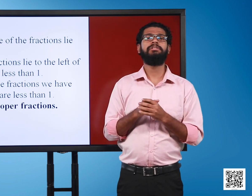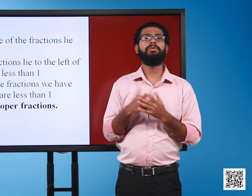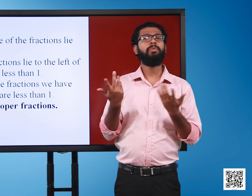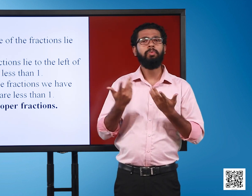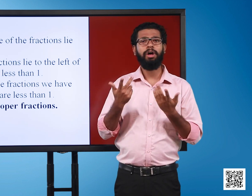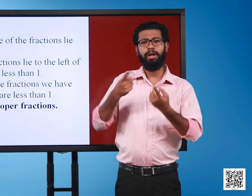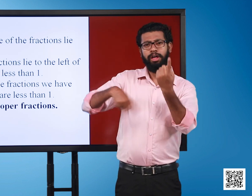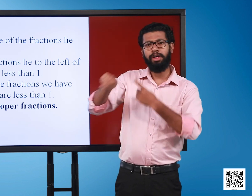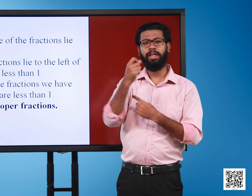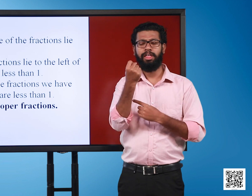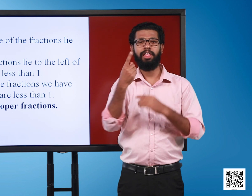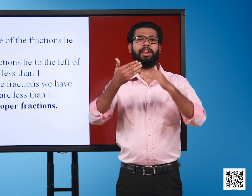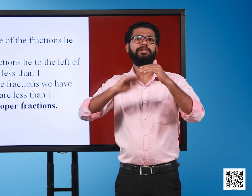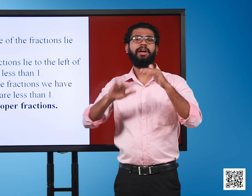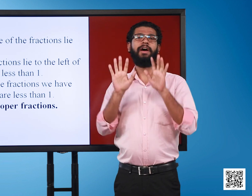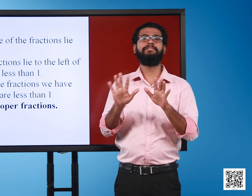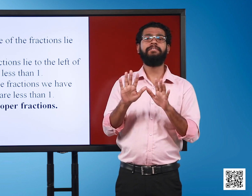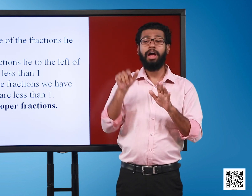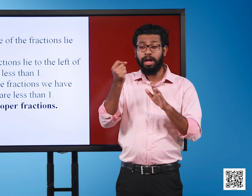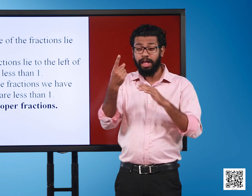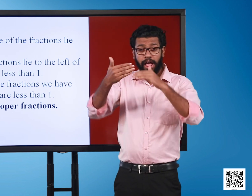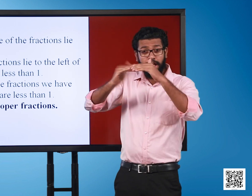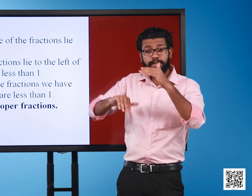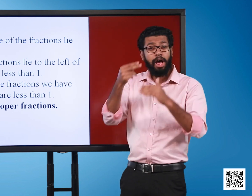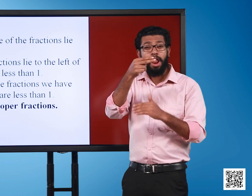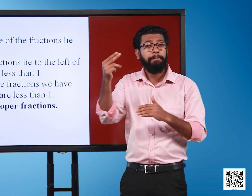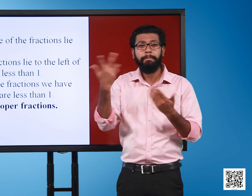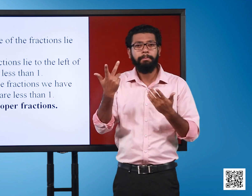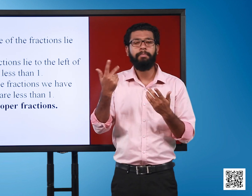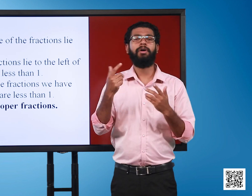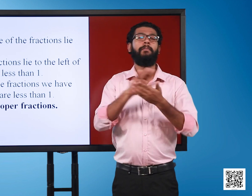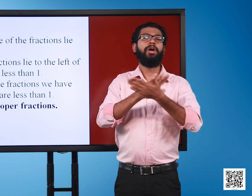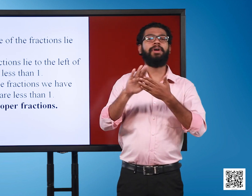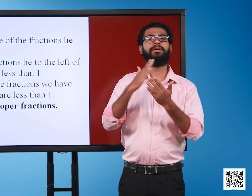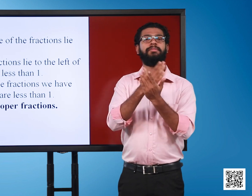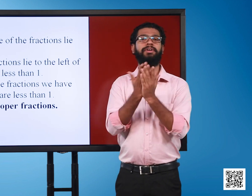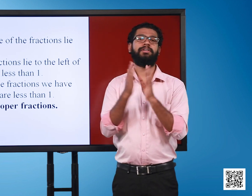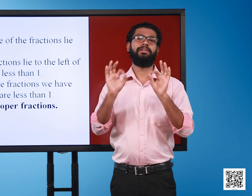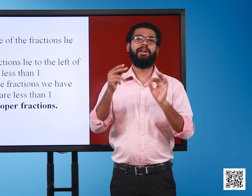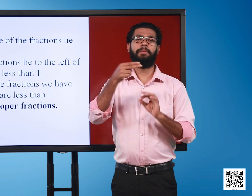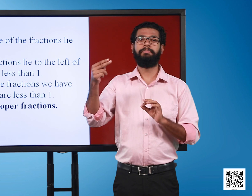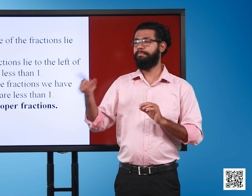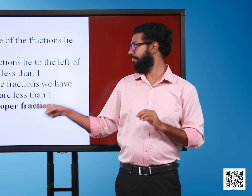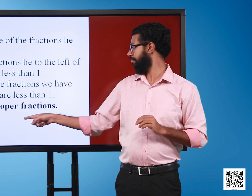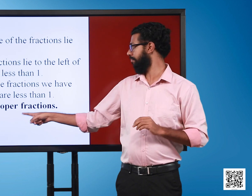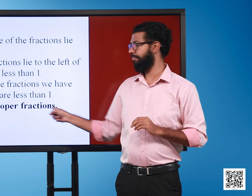In fact, all the fractions we have learned so far are less than 1. These are